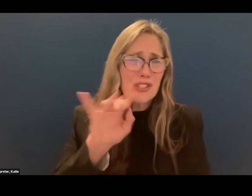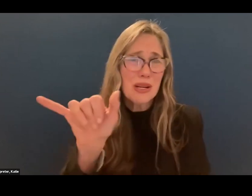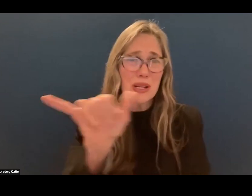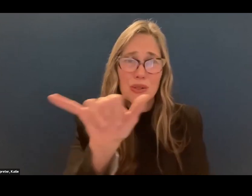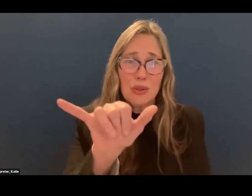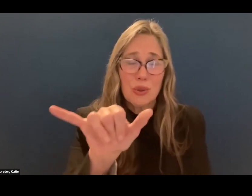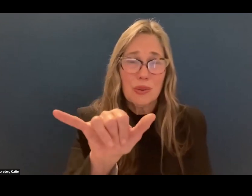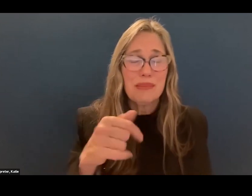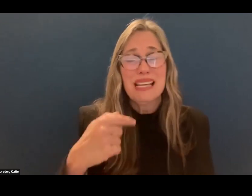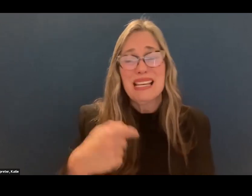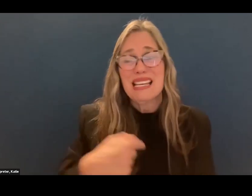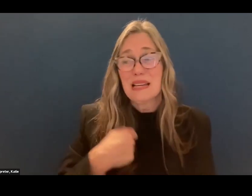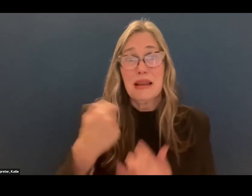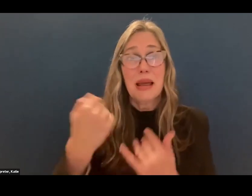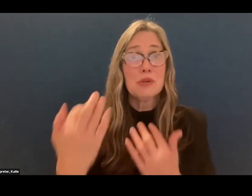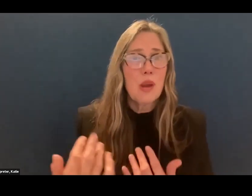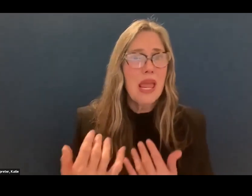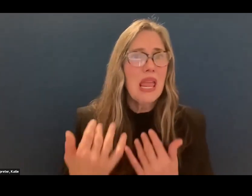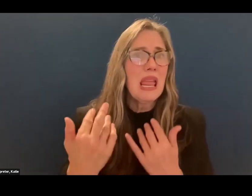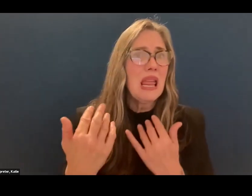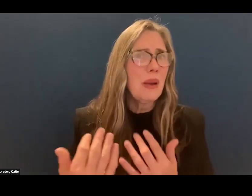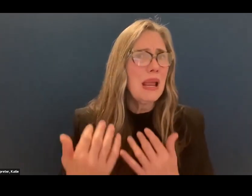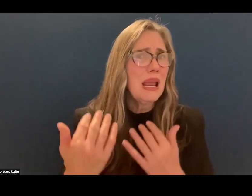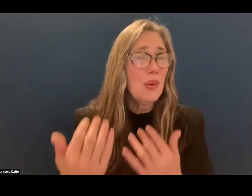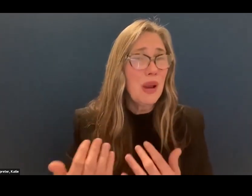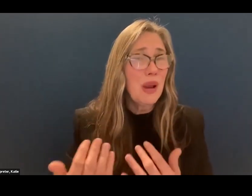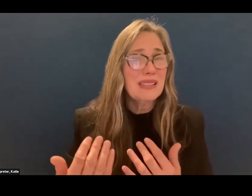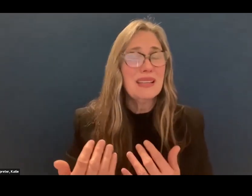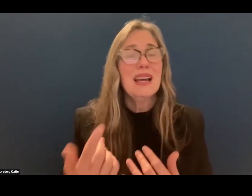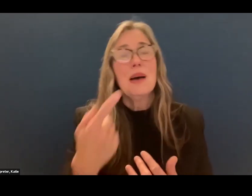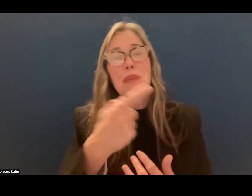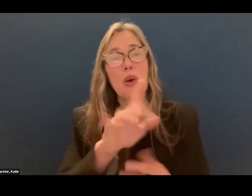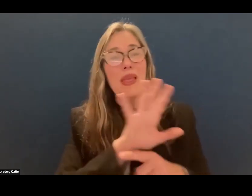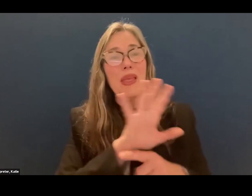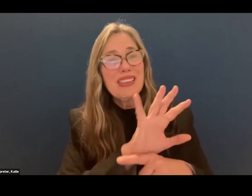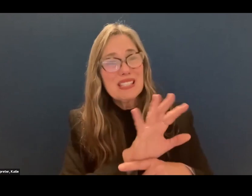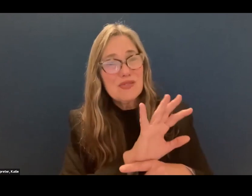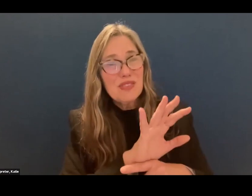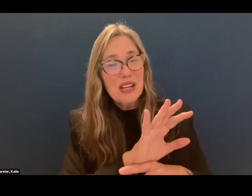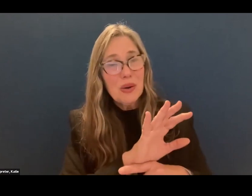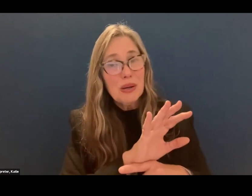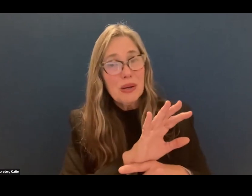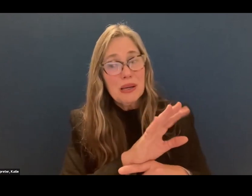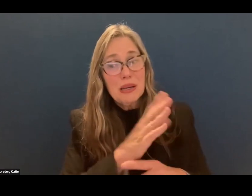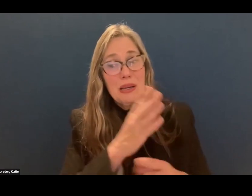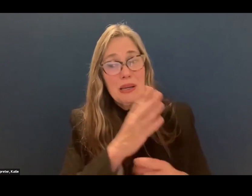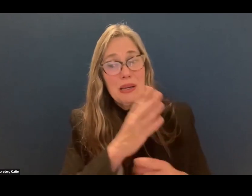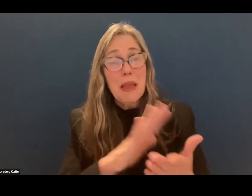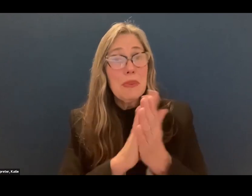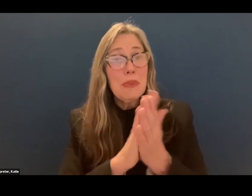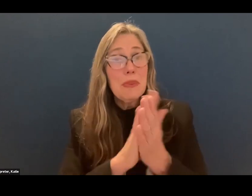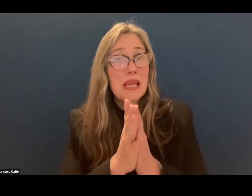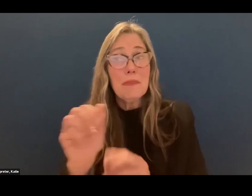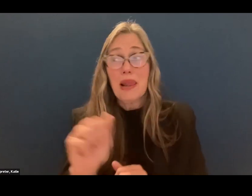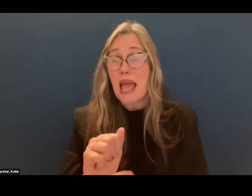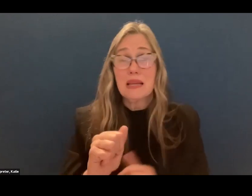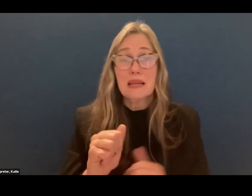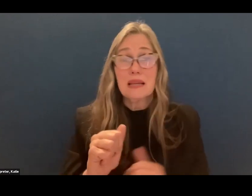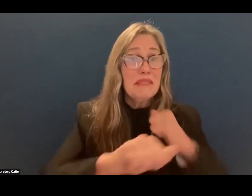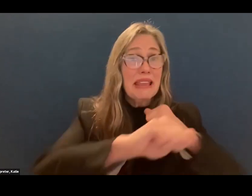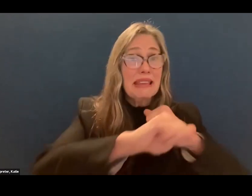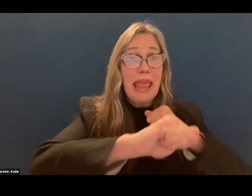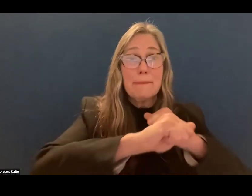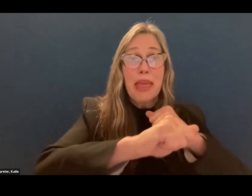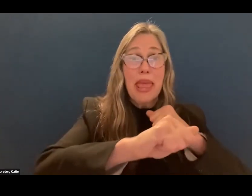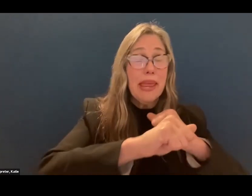sometimes we're waiting for it to happen. But hopefully, as part of the video and what we're going, can it be a campaign about it? As we talk about this, can